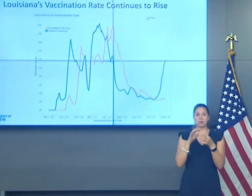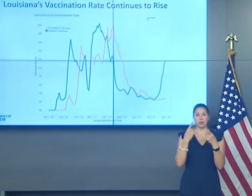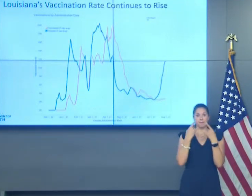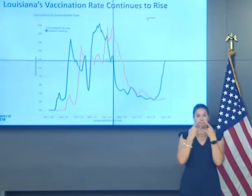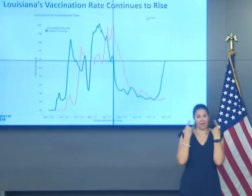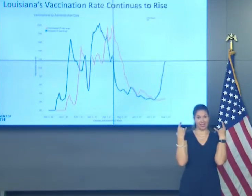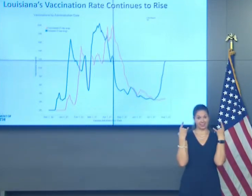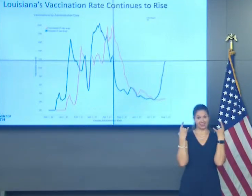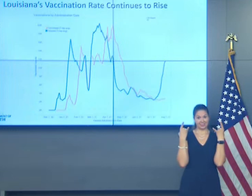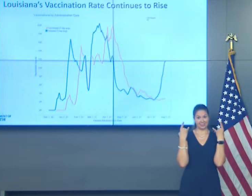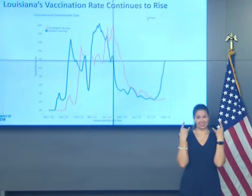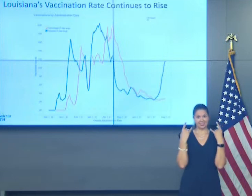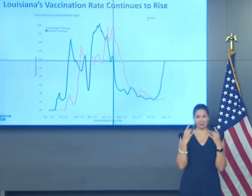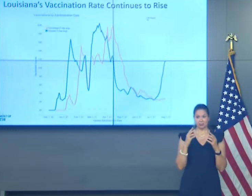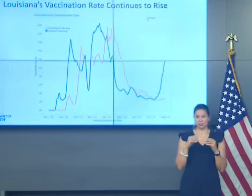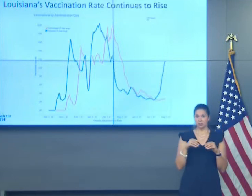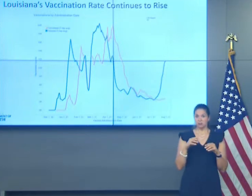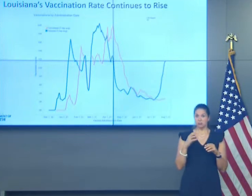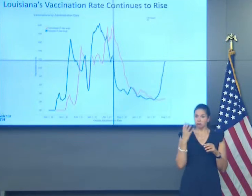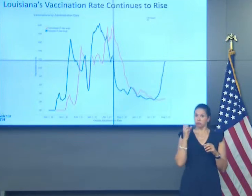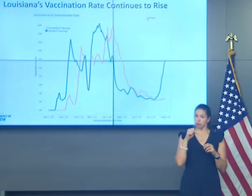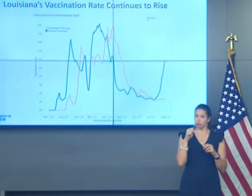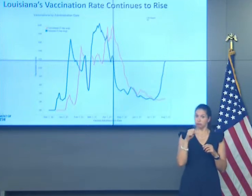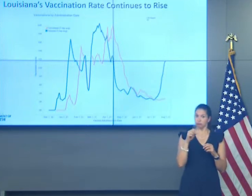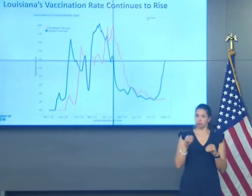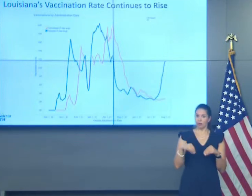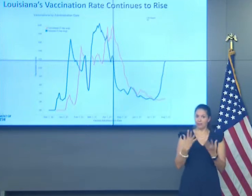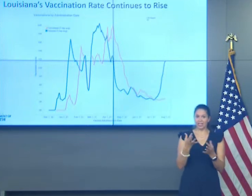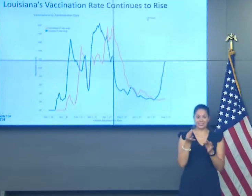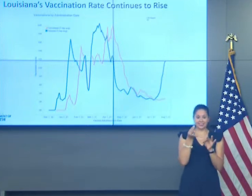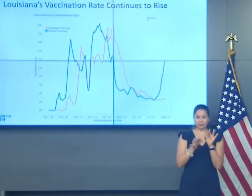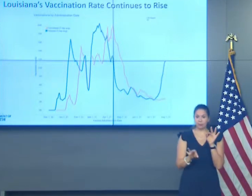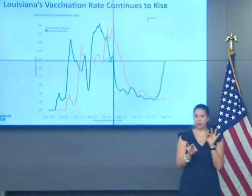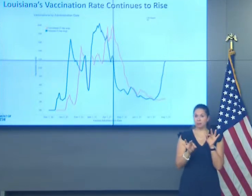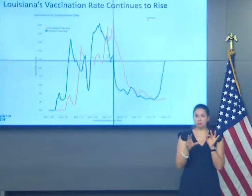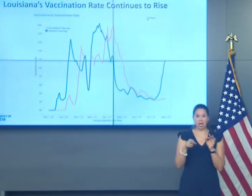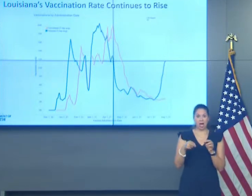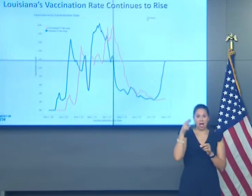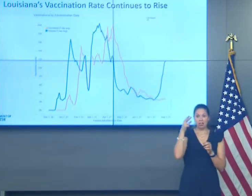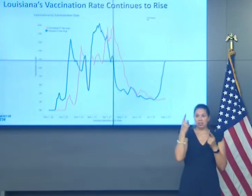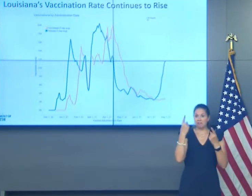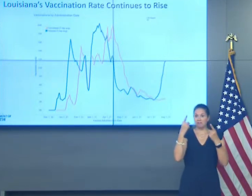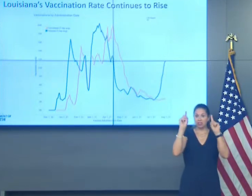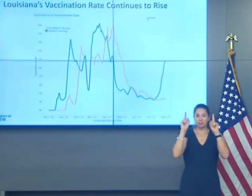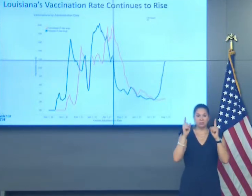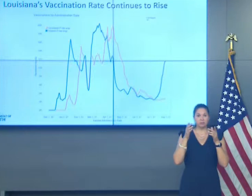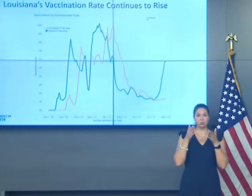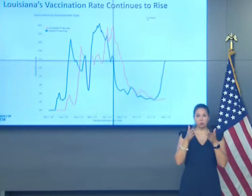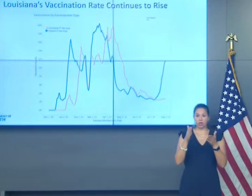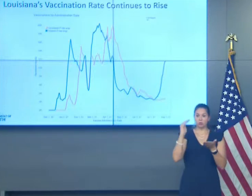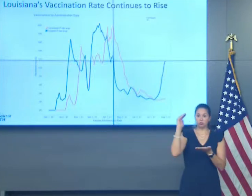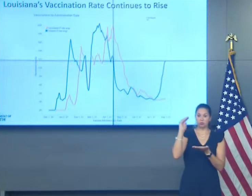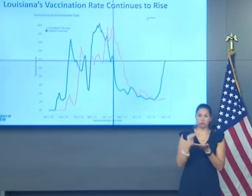masking provides a simple and highly effective way at reducing community spread.